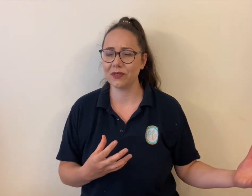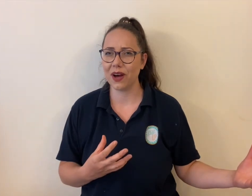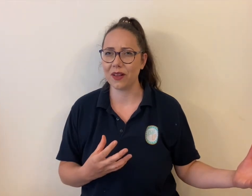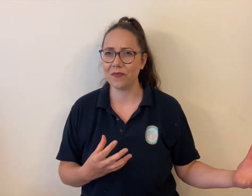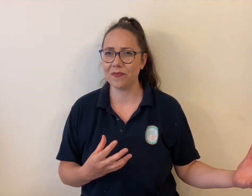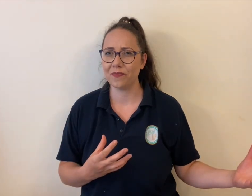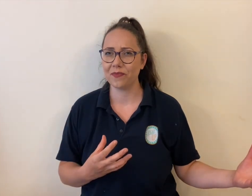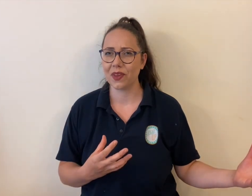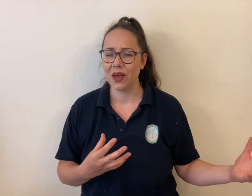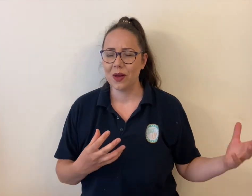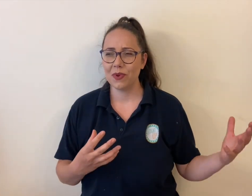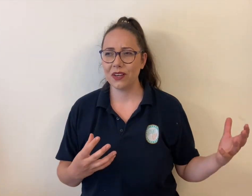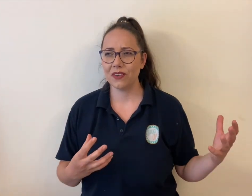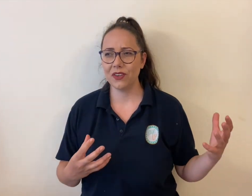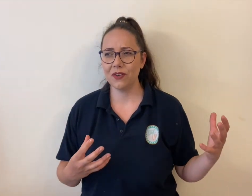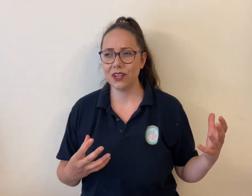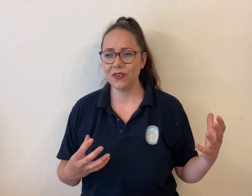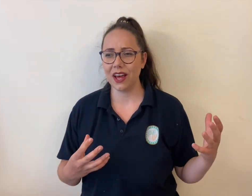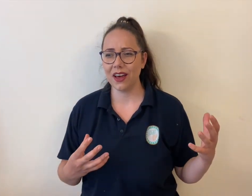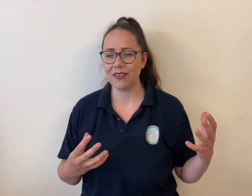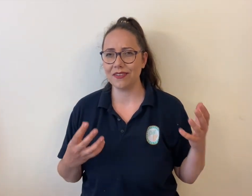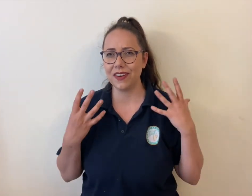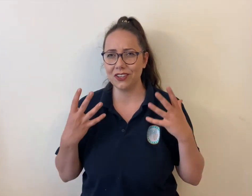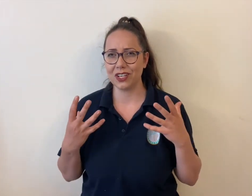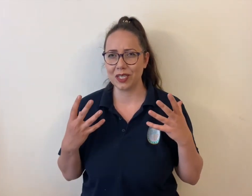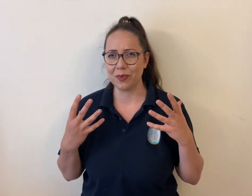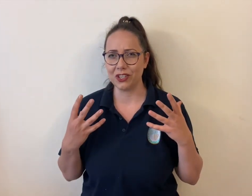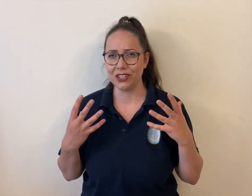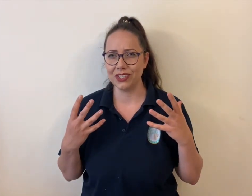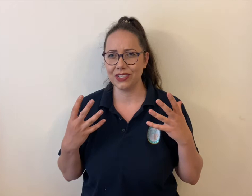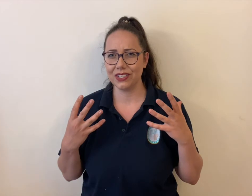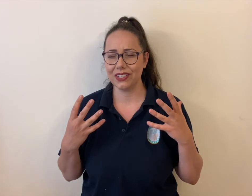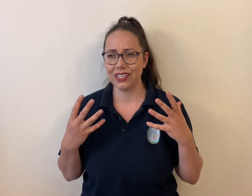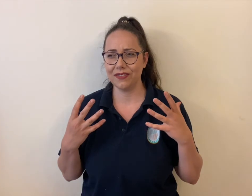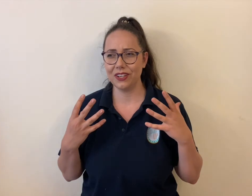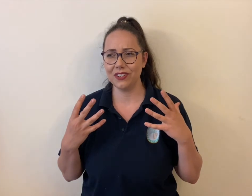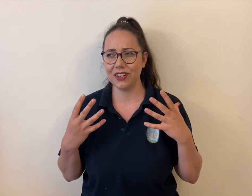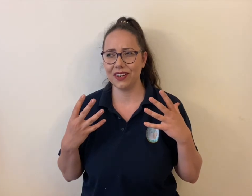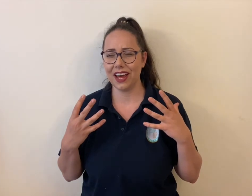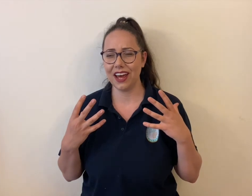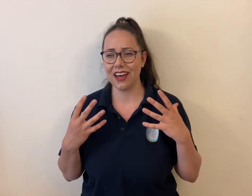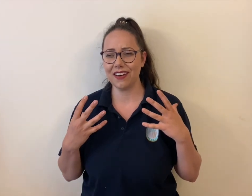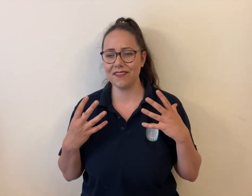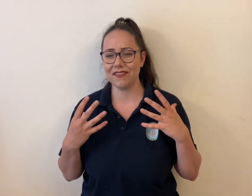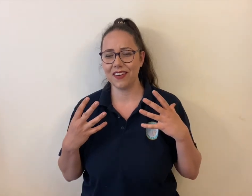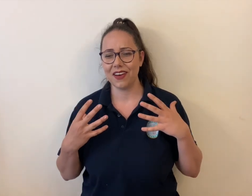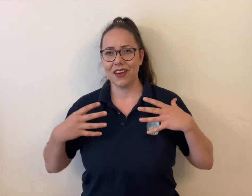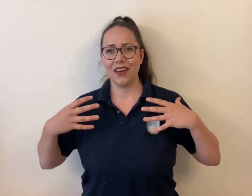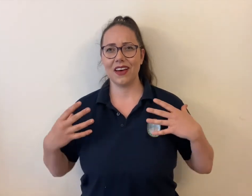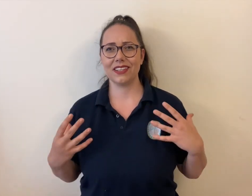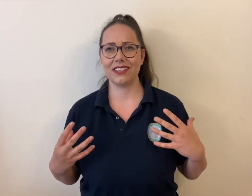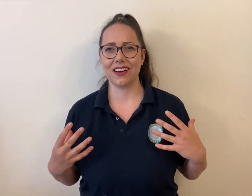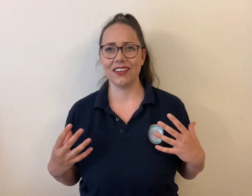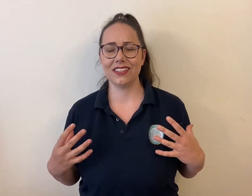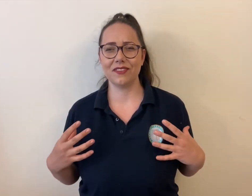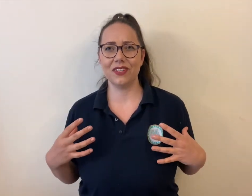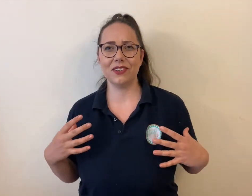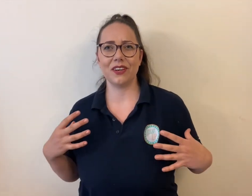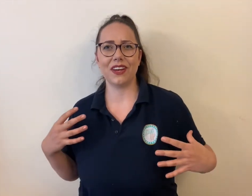well. Because if you don't have facial expressions, if you don't have a stance, if you don't